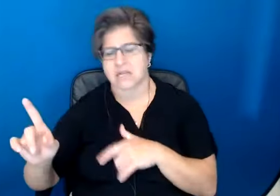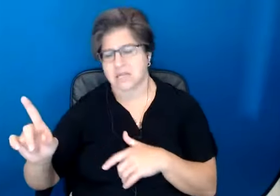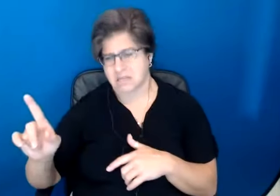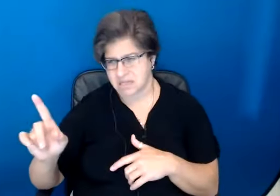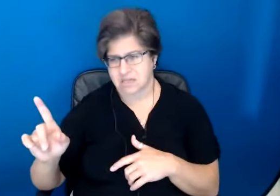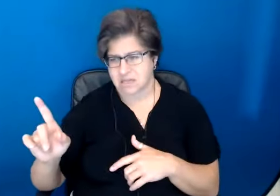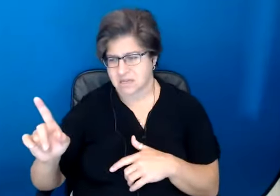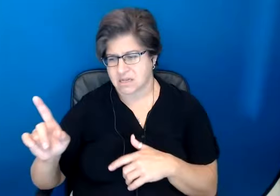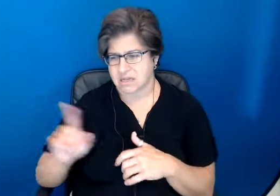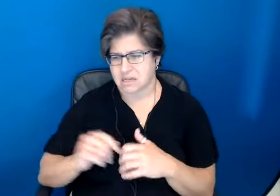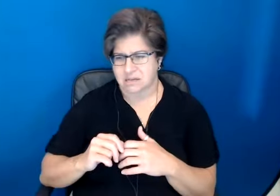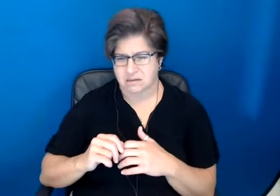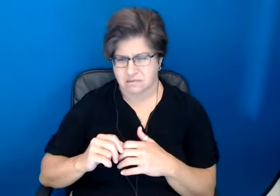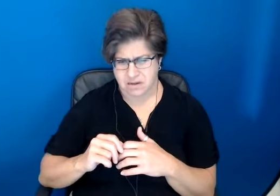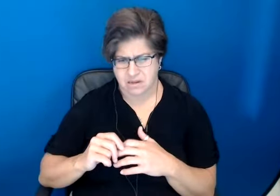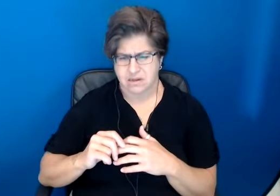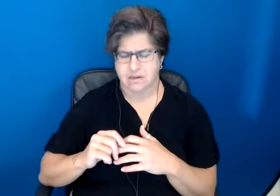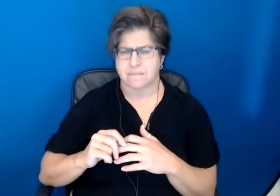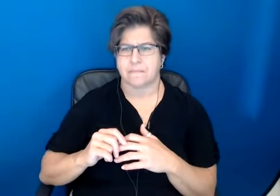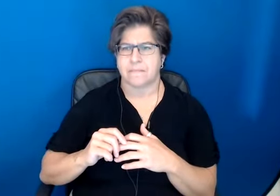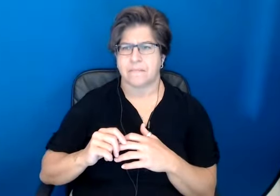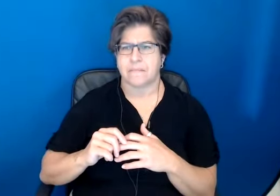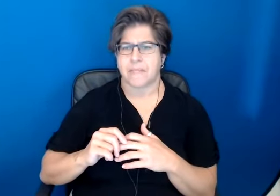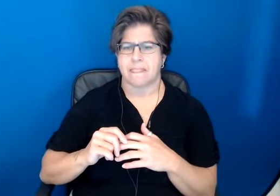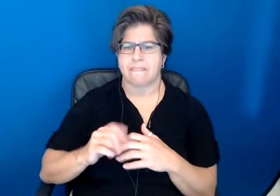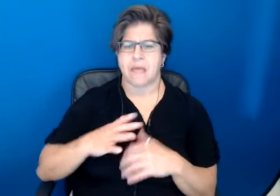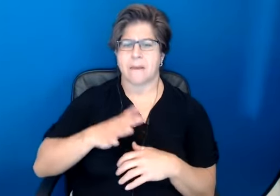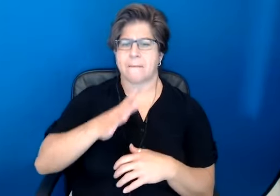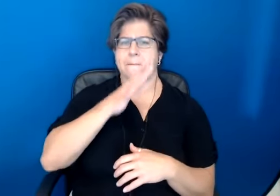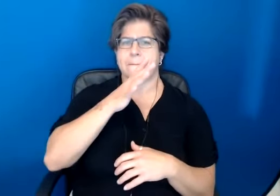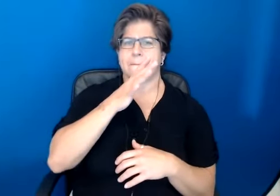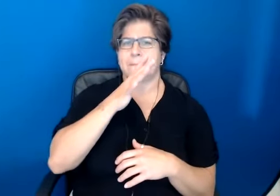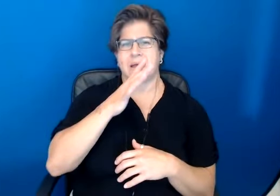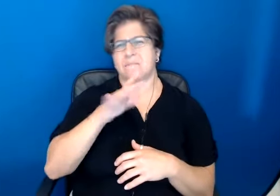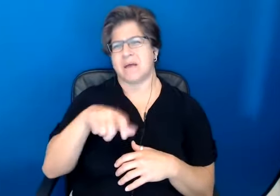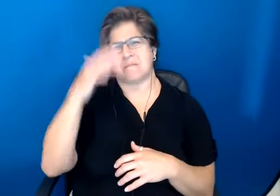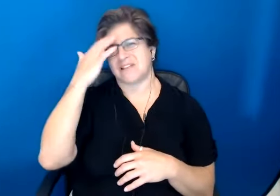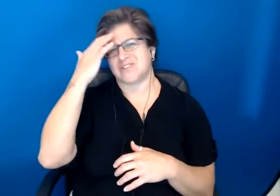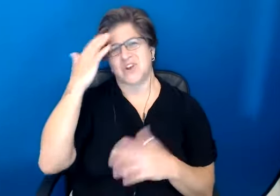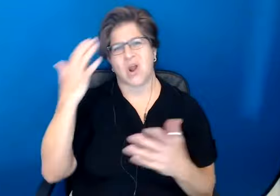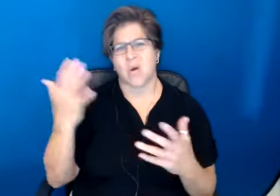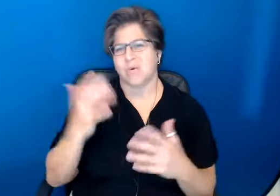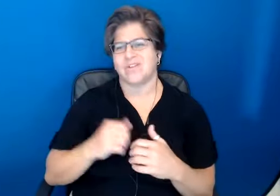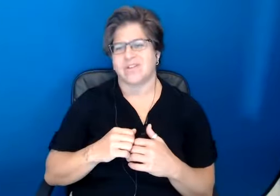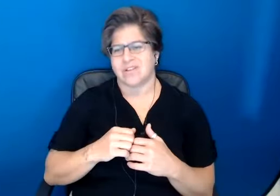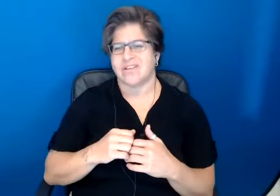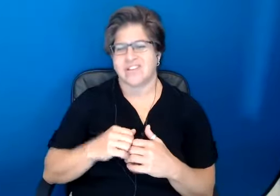or control them. And I was always trying to, my mother get sobriety, I was trying